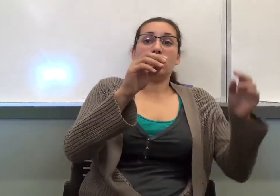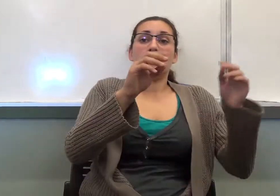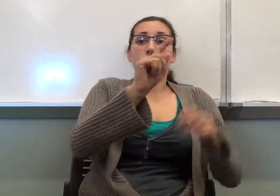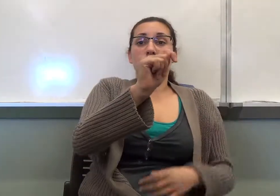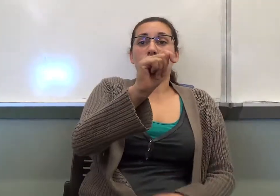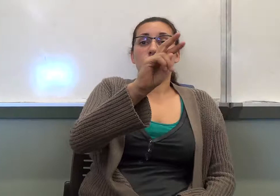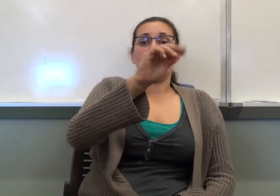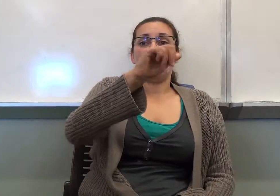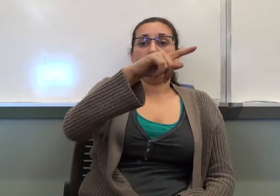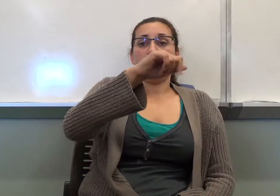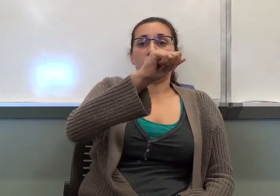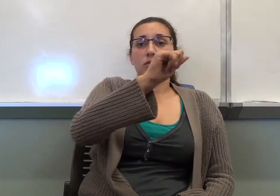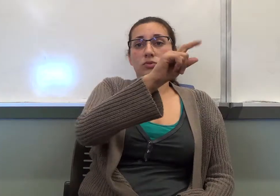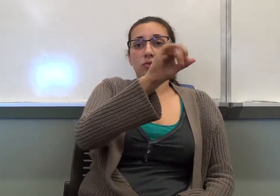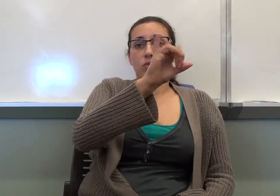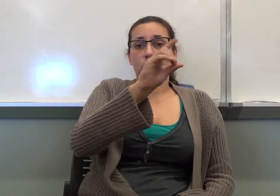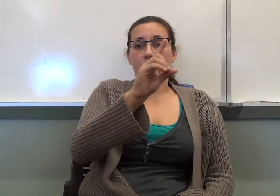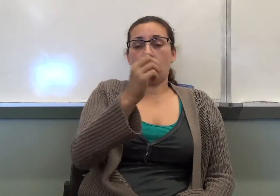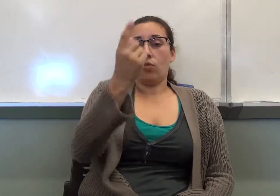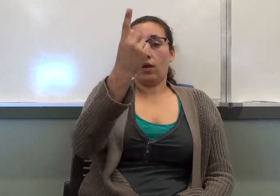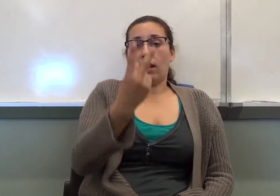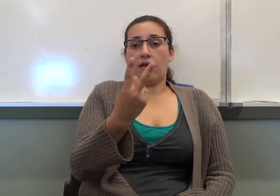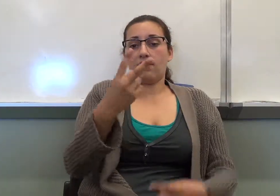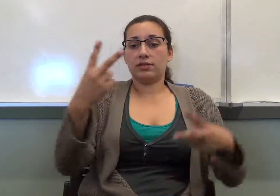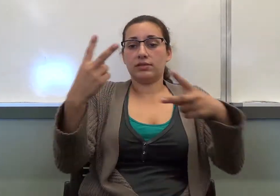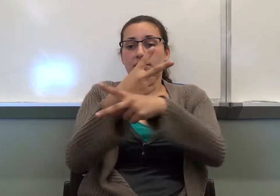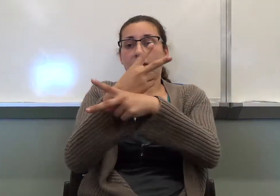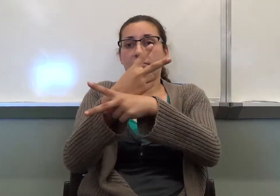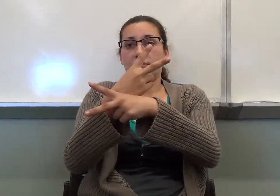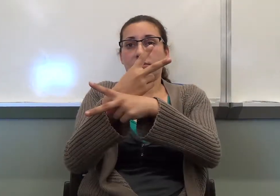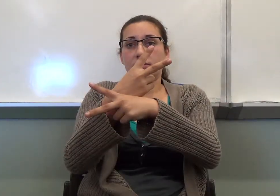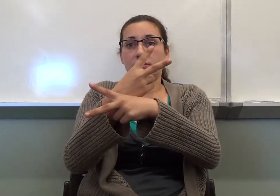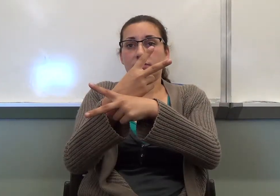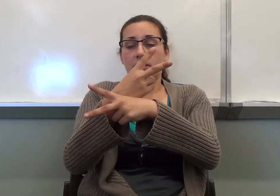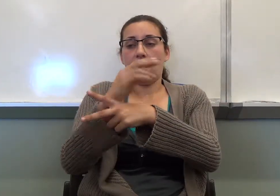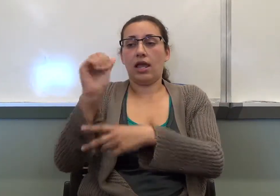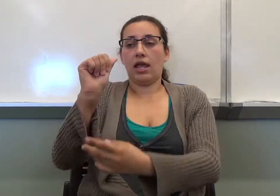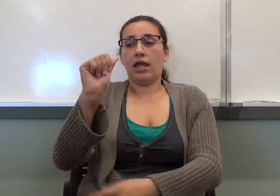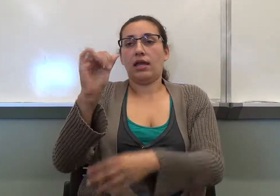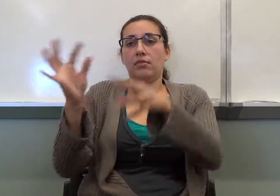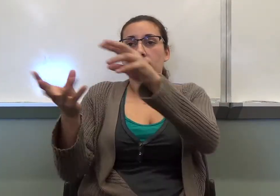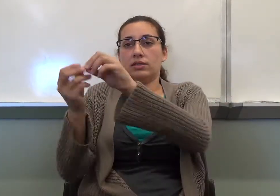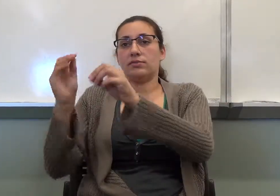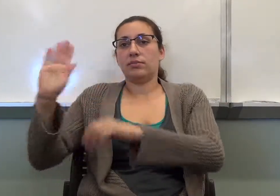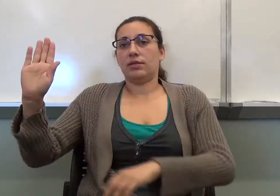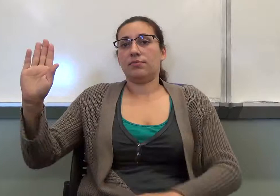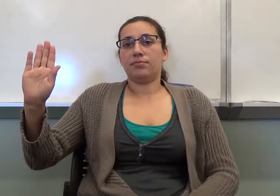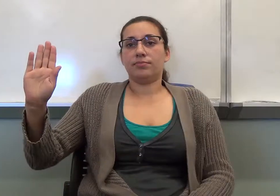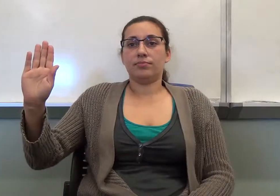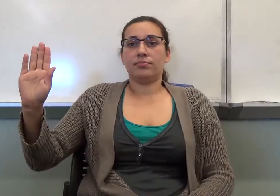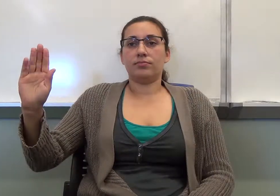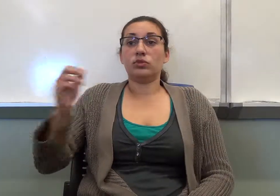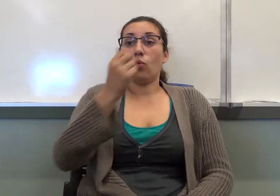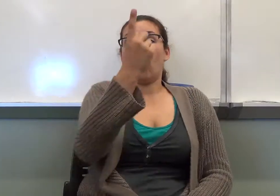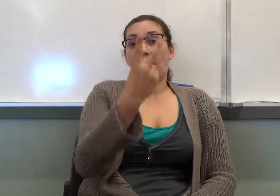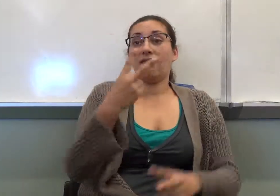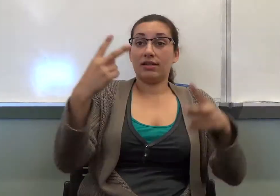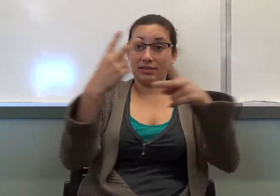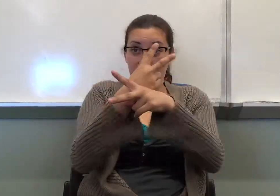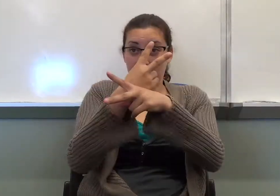of the bases, they call it A and B. A and B, times the height.